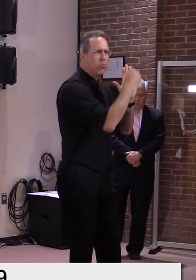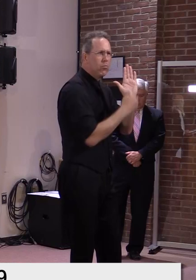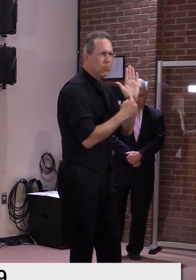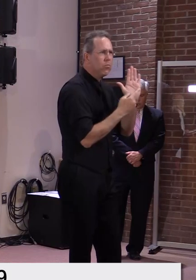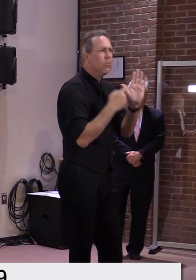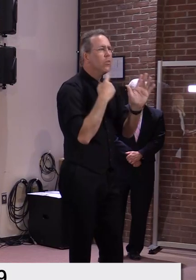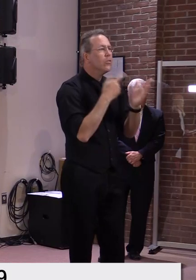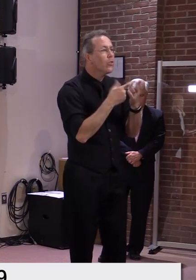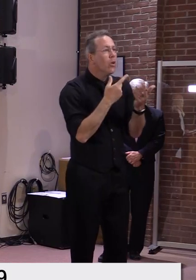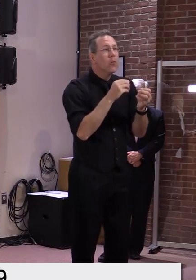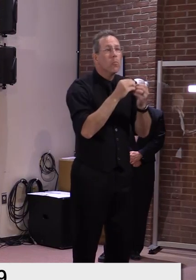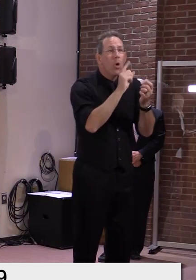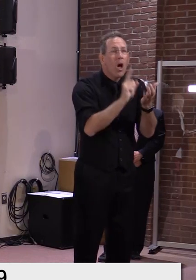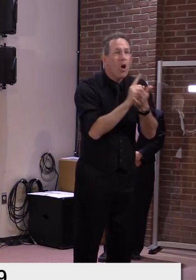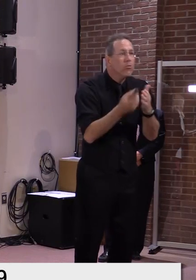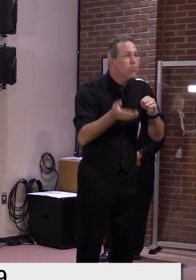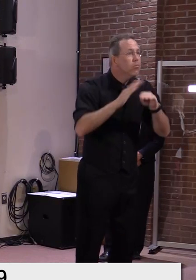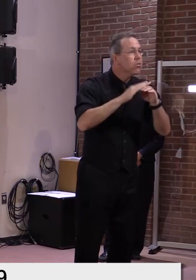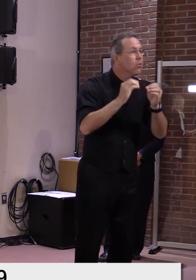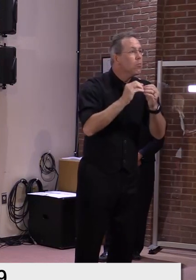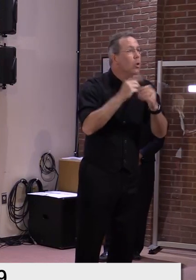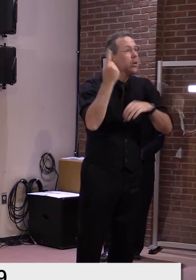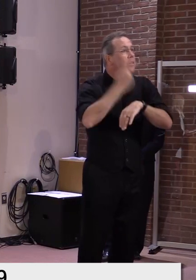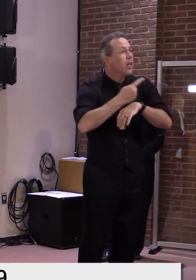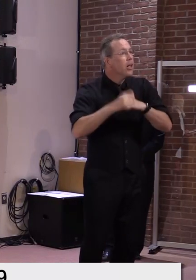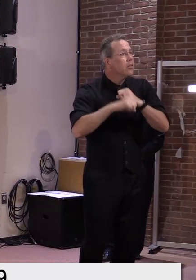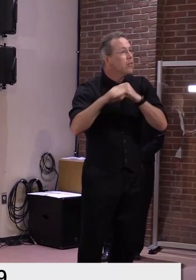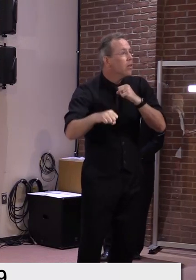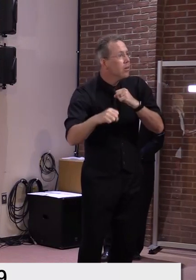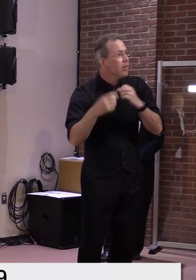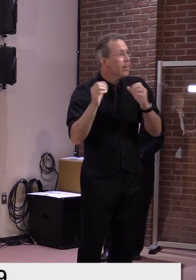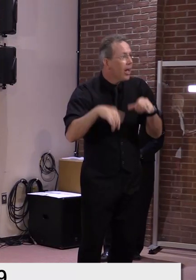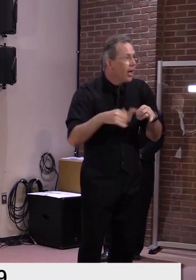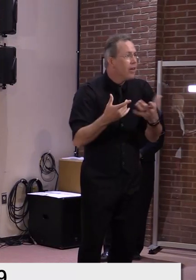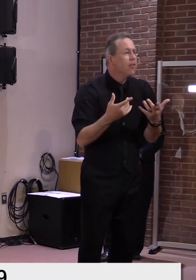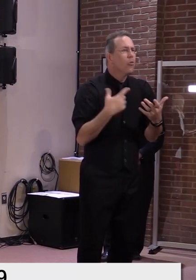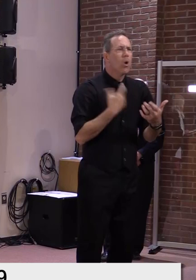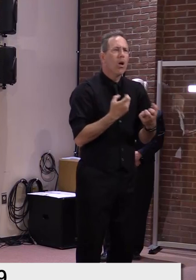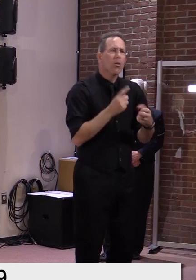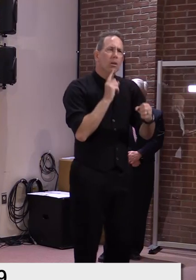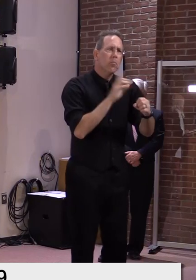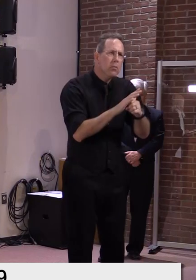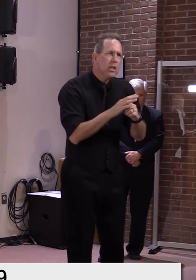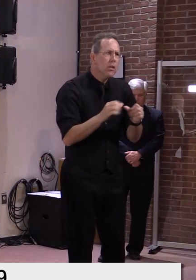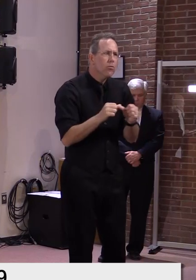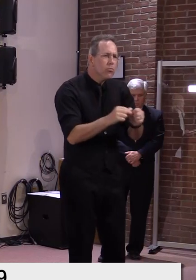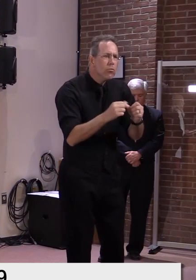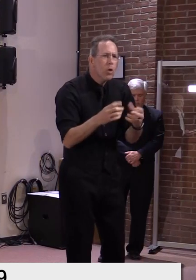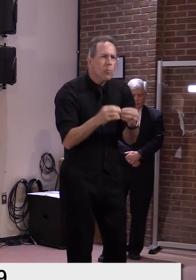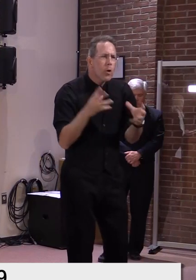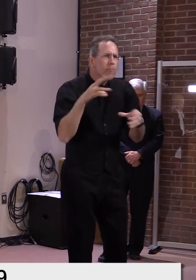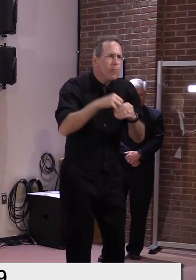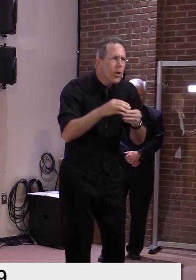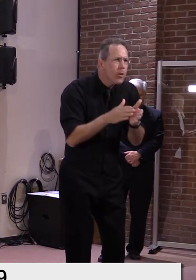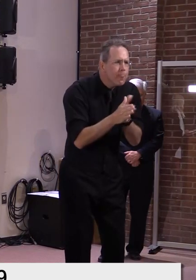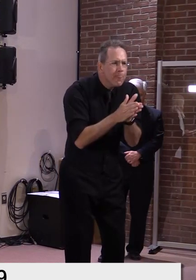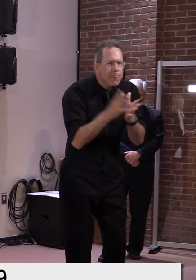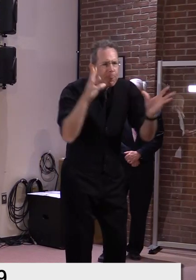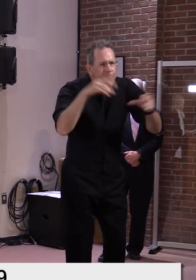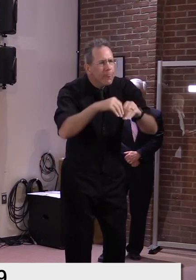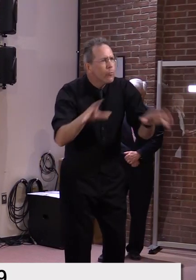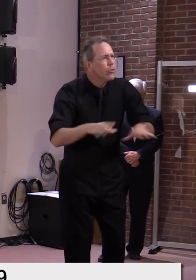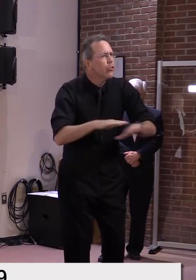supports, all aimed at ensuring that Vermont kids can re-engage in recreational interests, reconnect with their